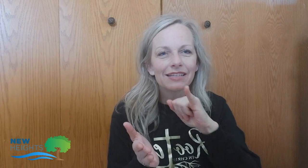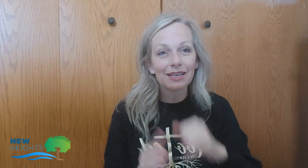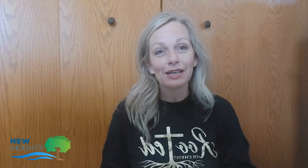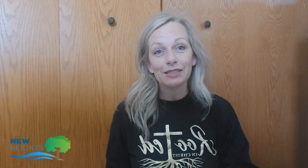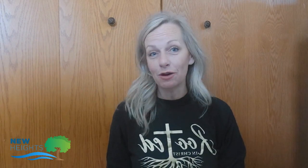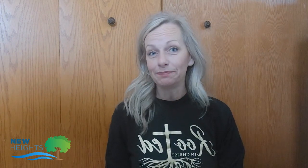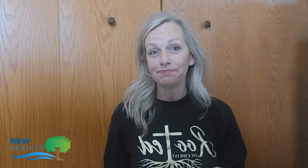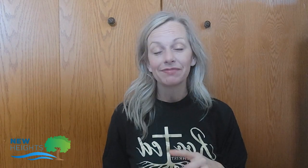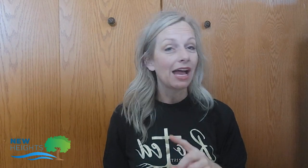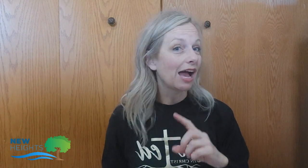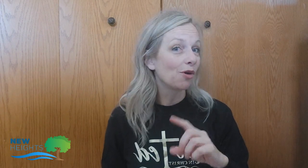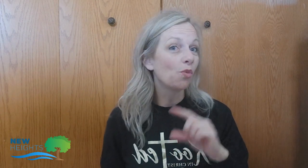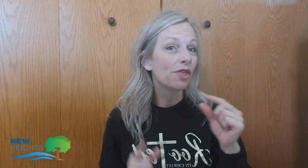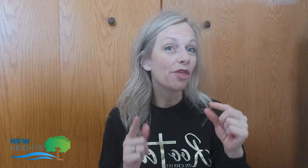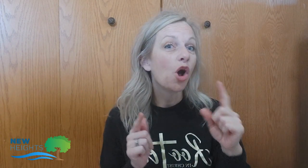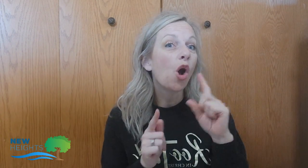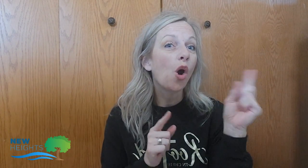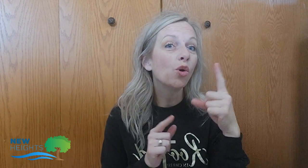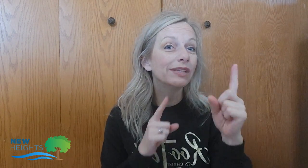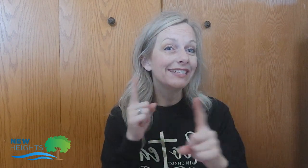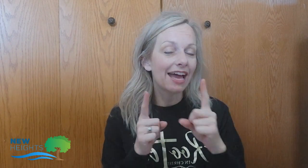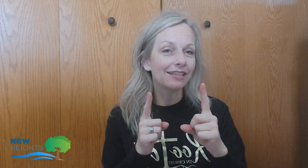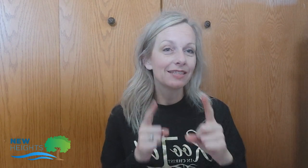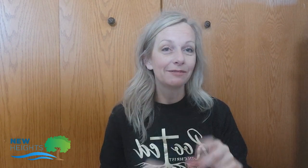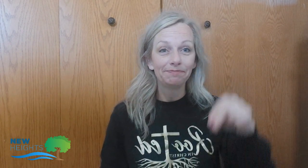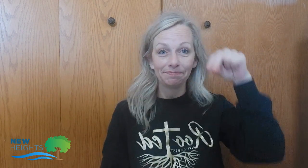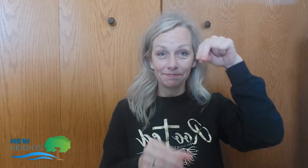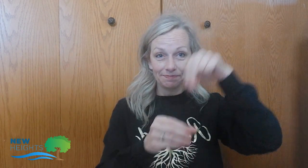is. So, with only signs.